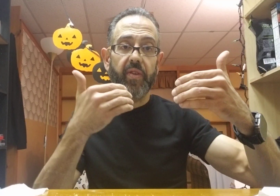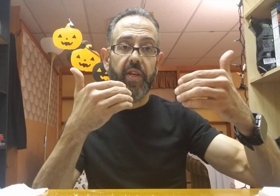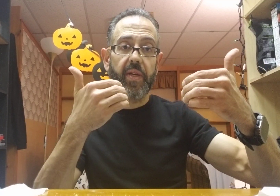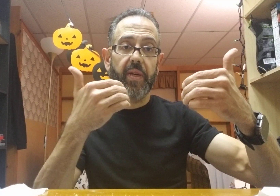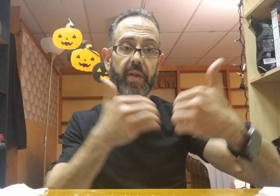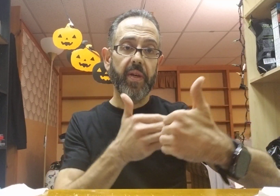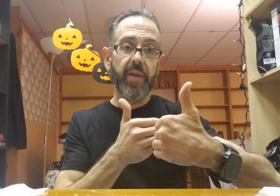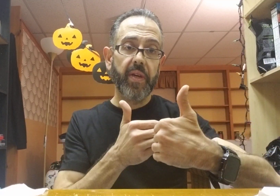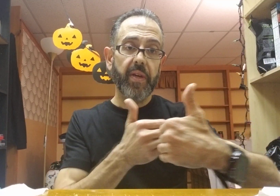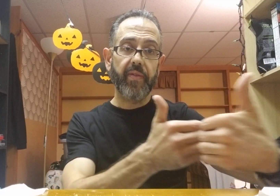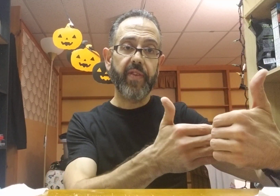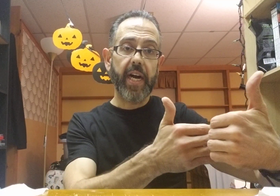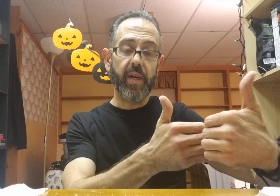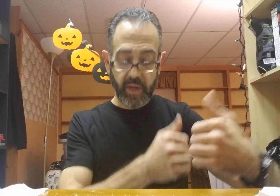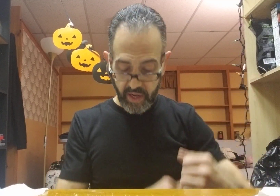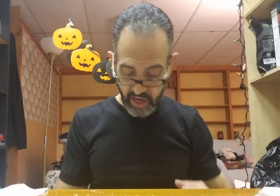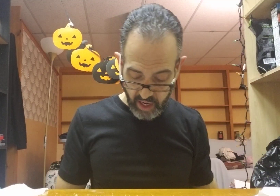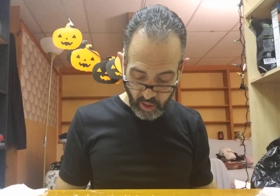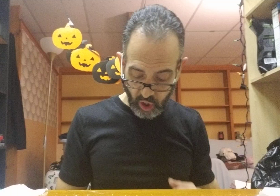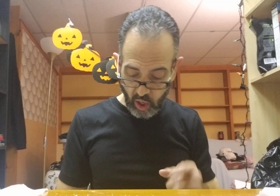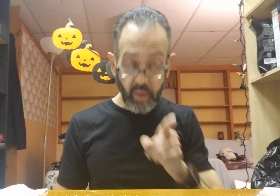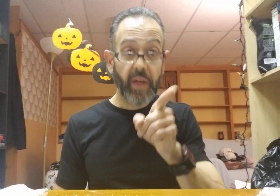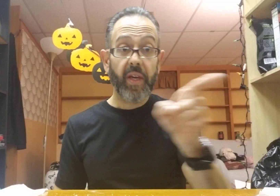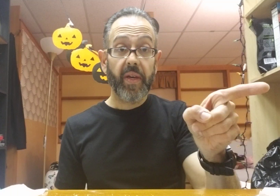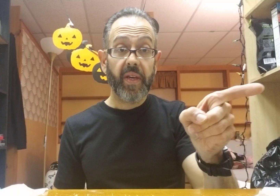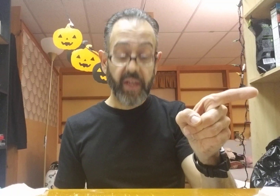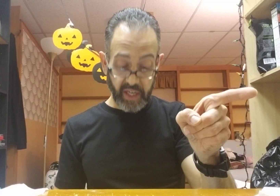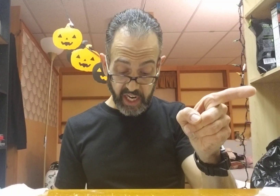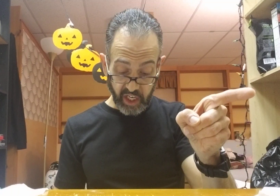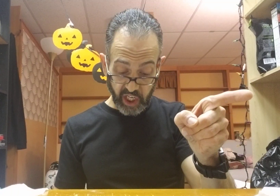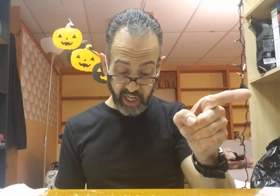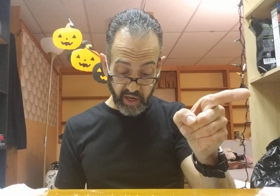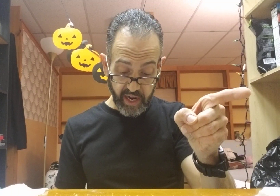it? Follow. So, he, she, or it.